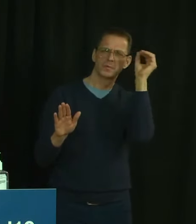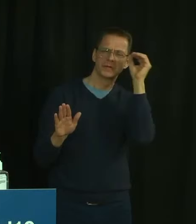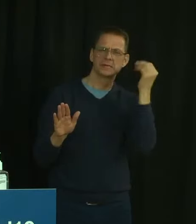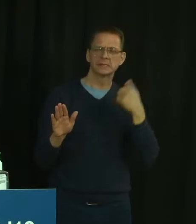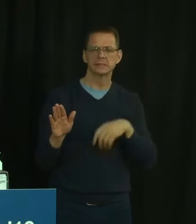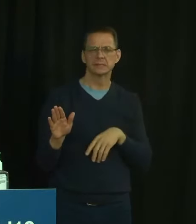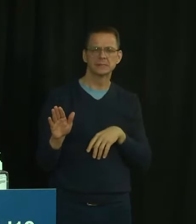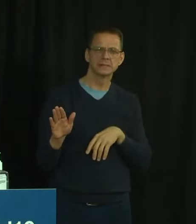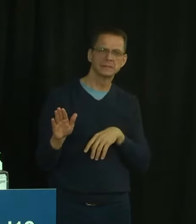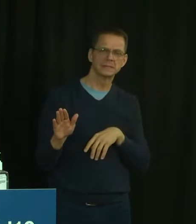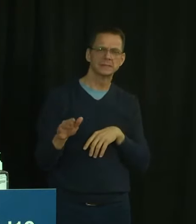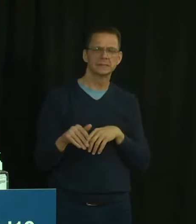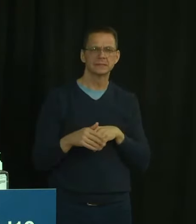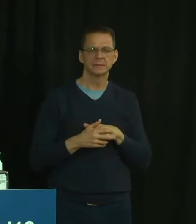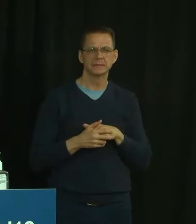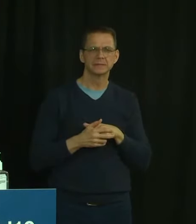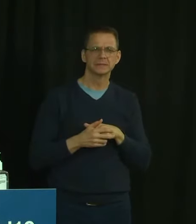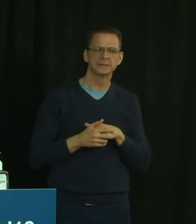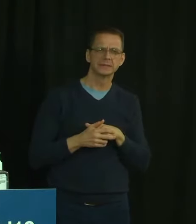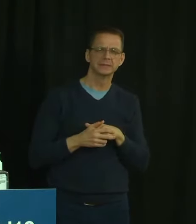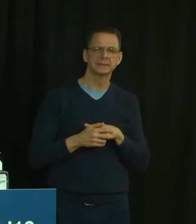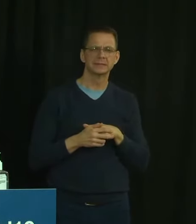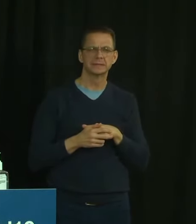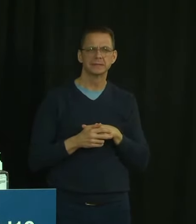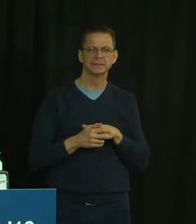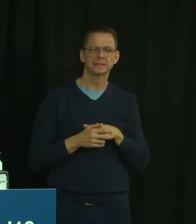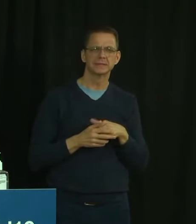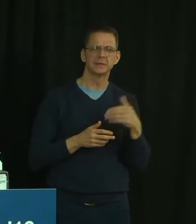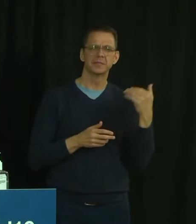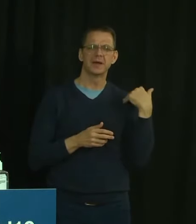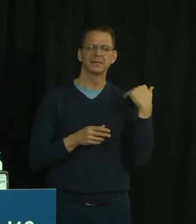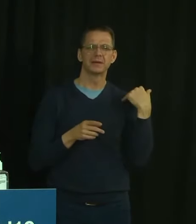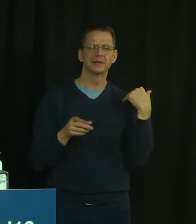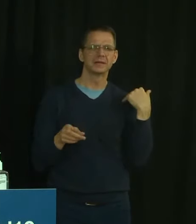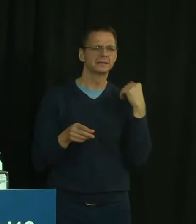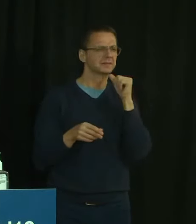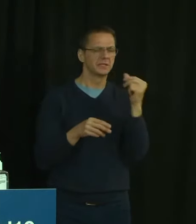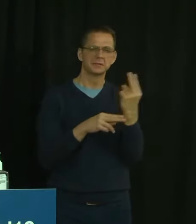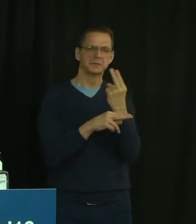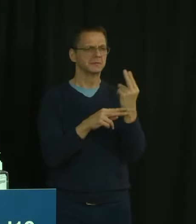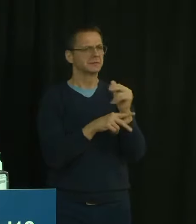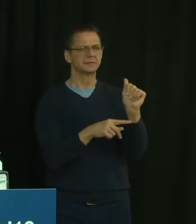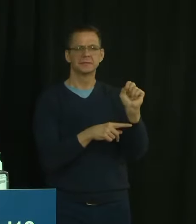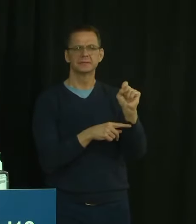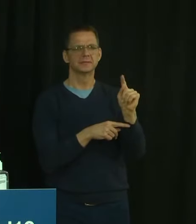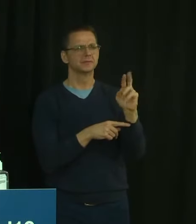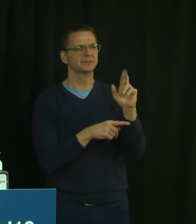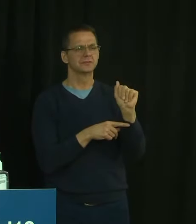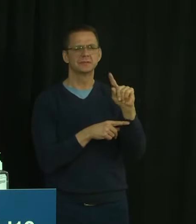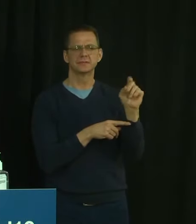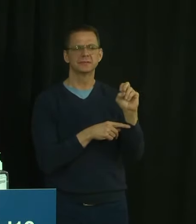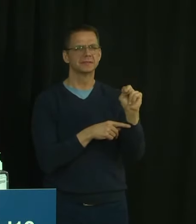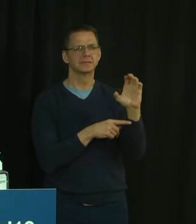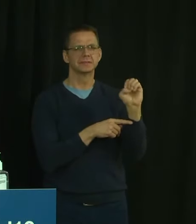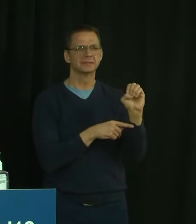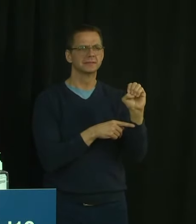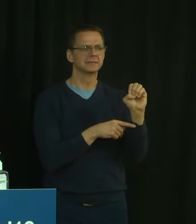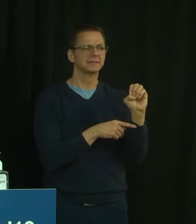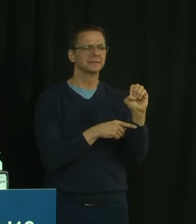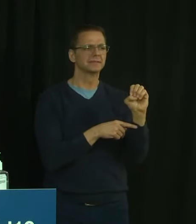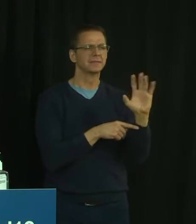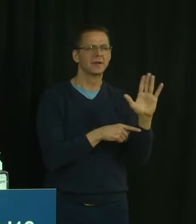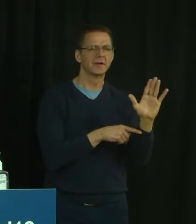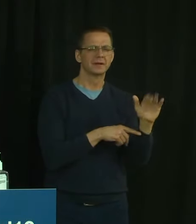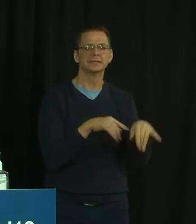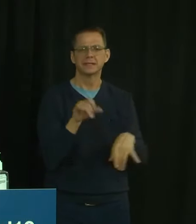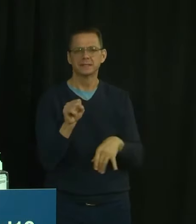back and forth where before it wasn't recommended. AstraZeneca wasn't recommended for people over the age of 65. Now we're saying it's